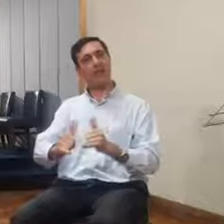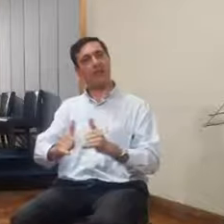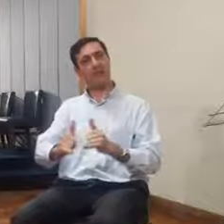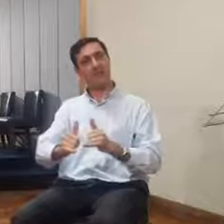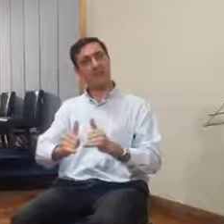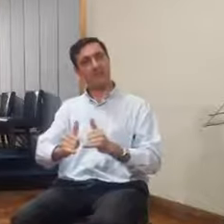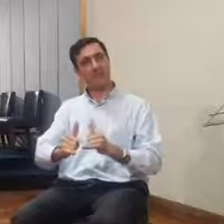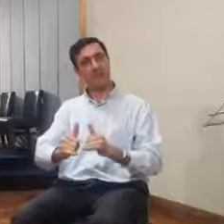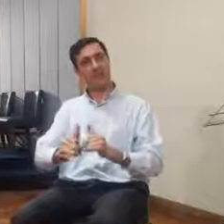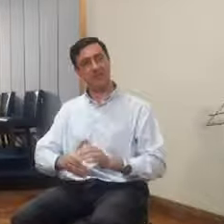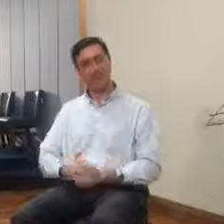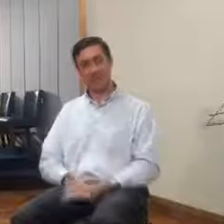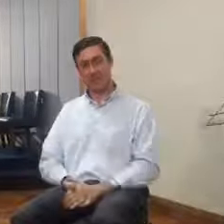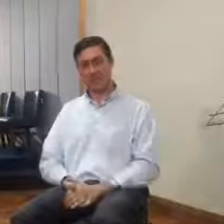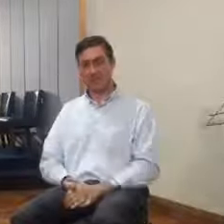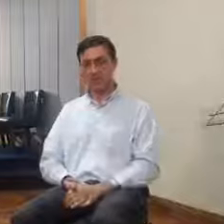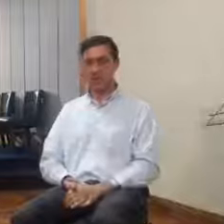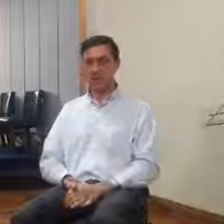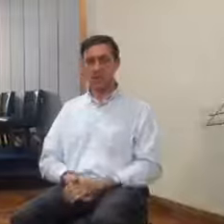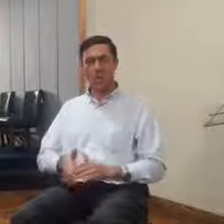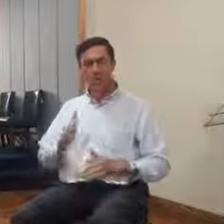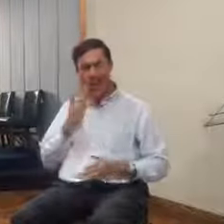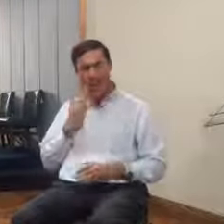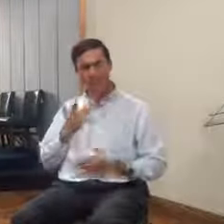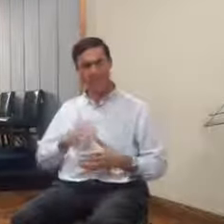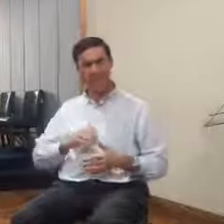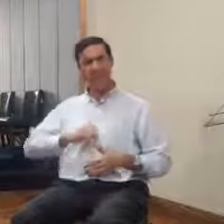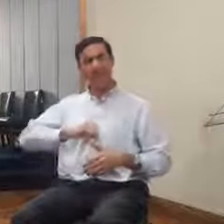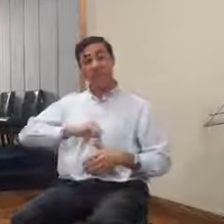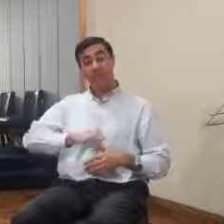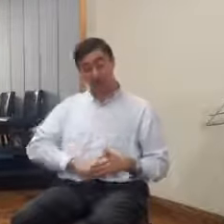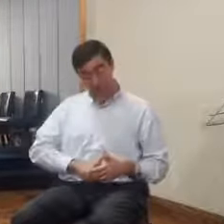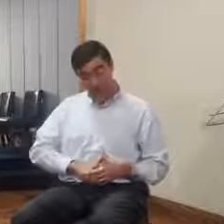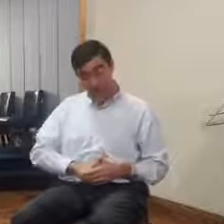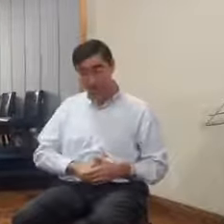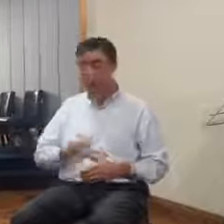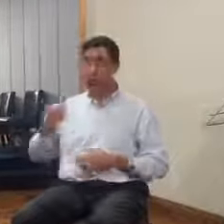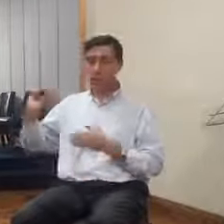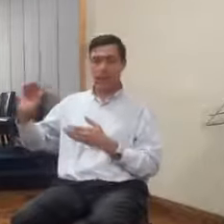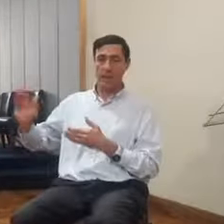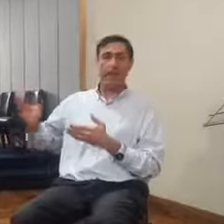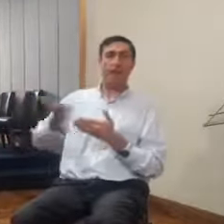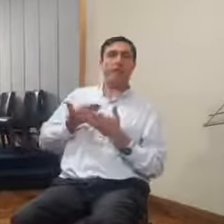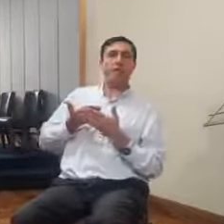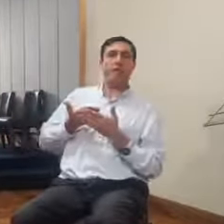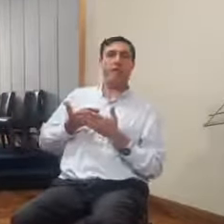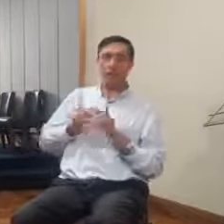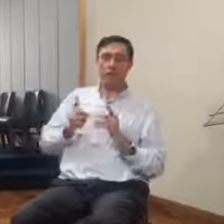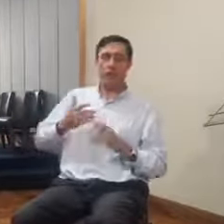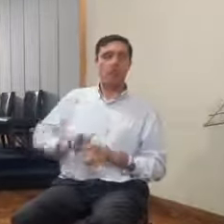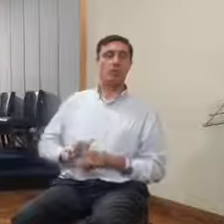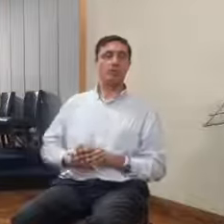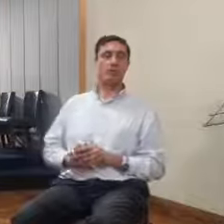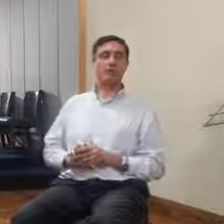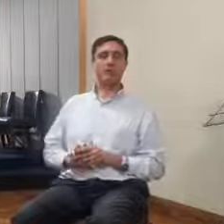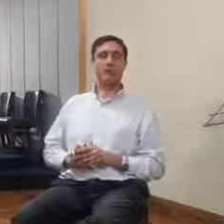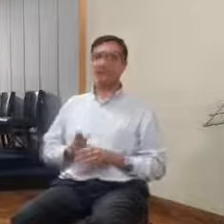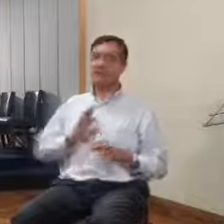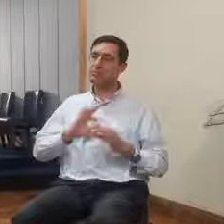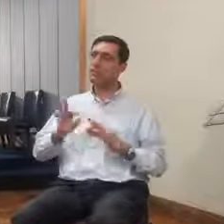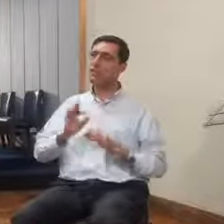mercy to keep them alive in famine. He provides us spiritual food. But you know, you can be